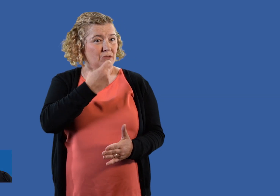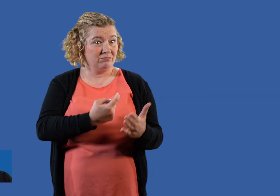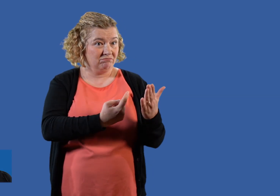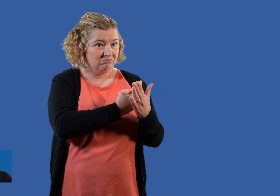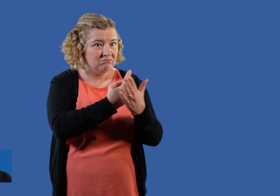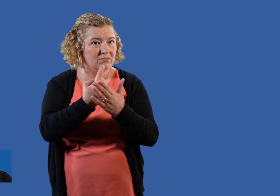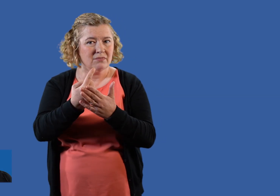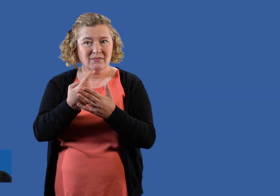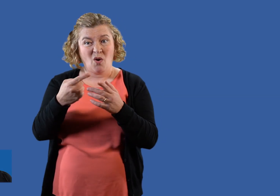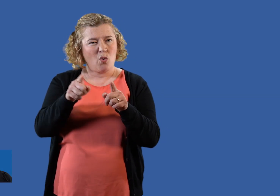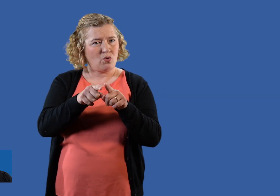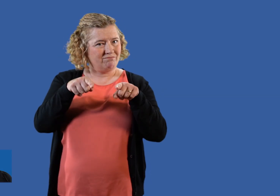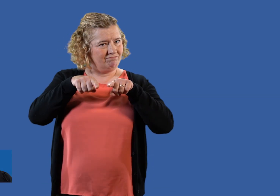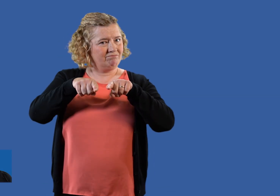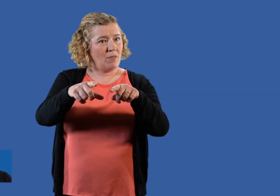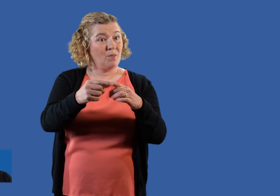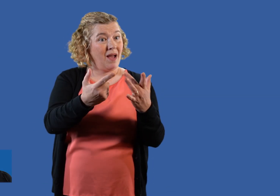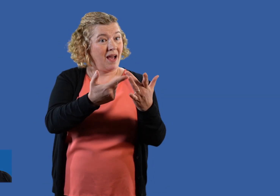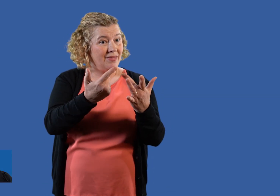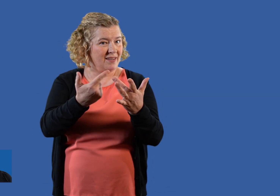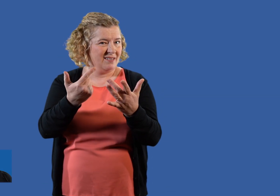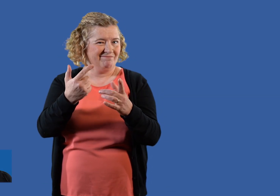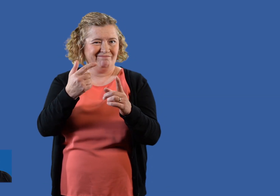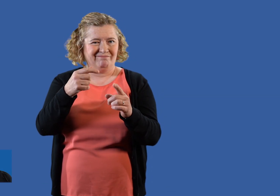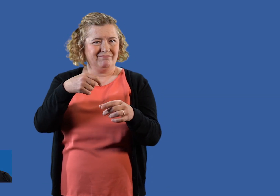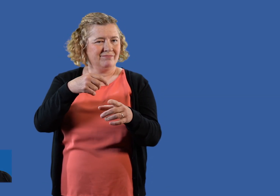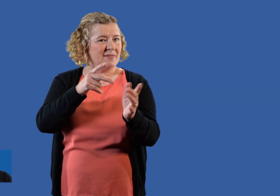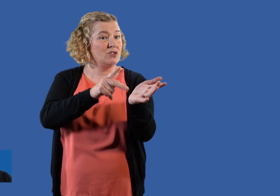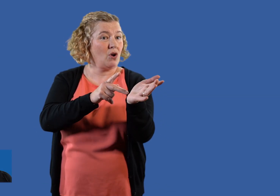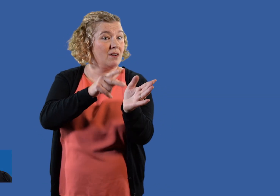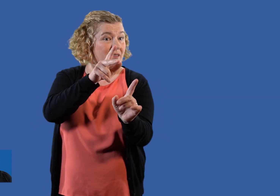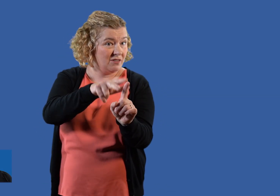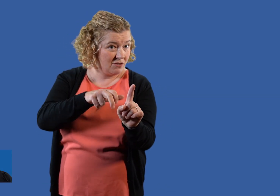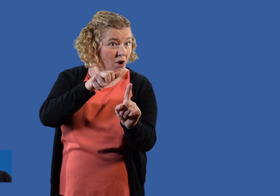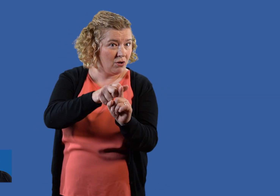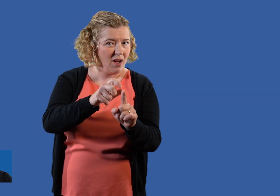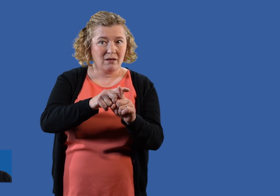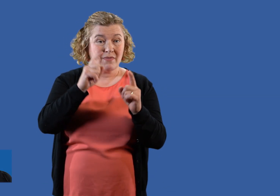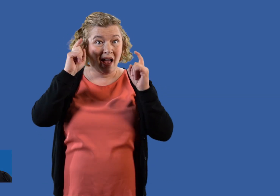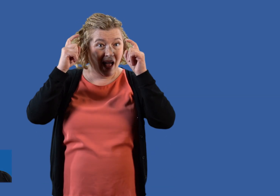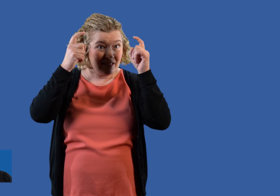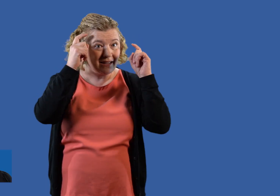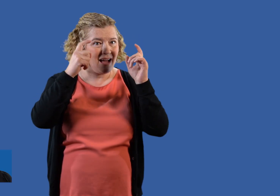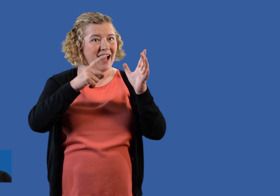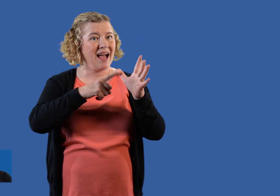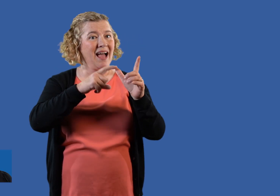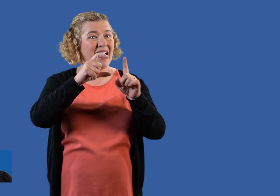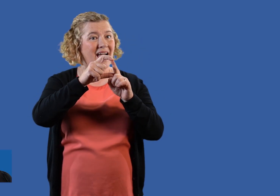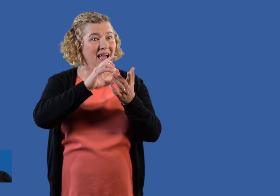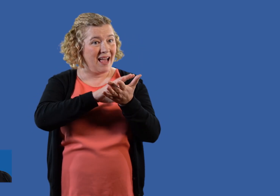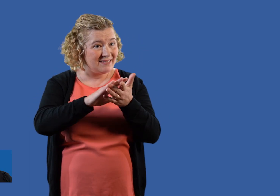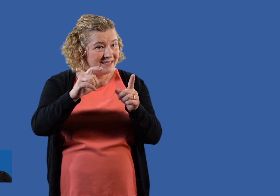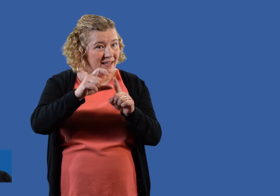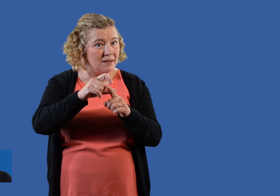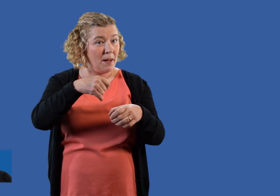So bipolar is more serious because it's parallel with other psychiatric diagnoses and